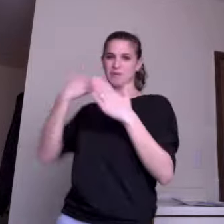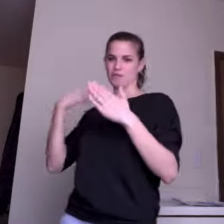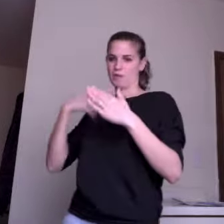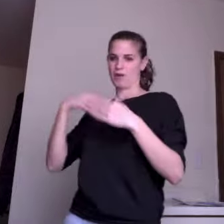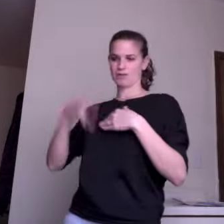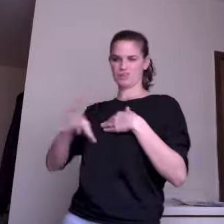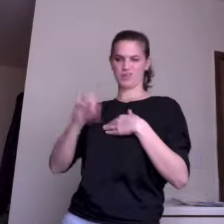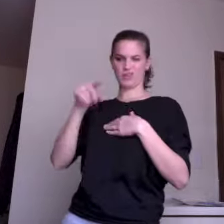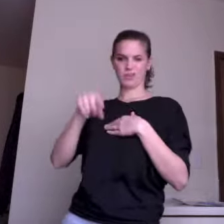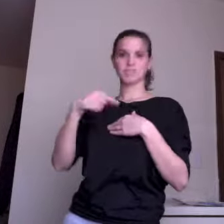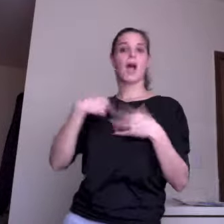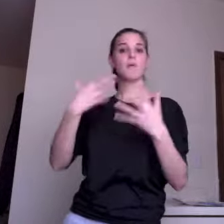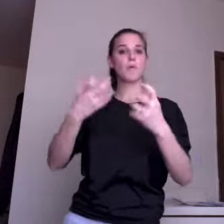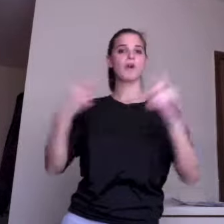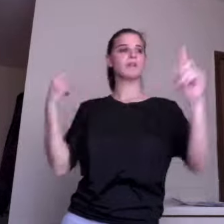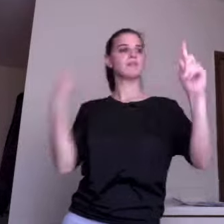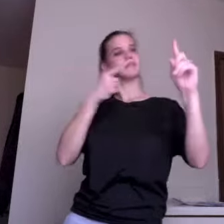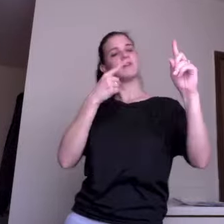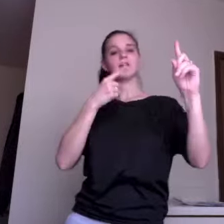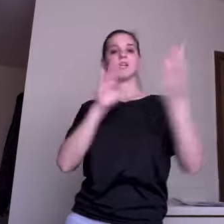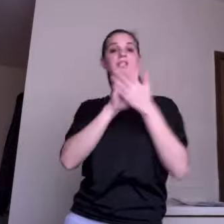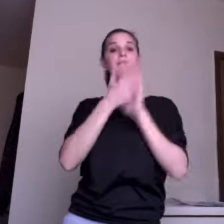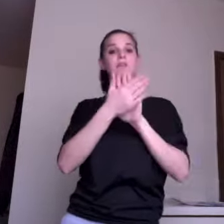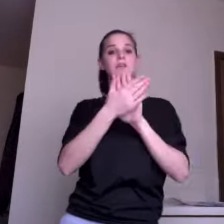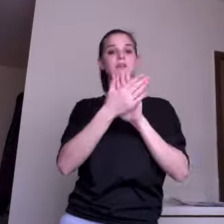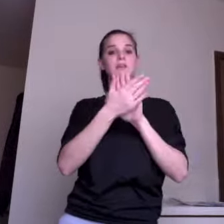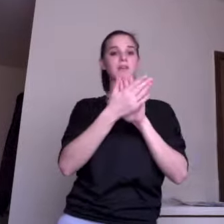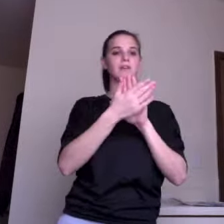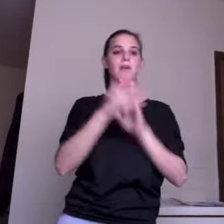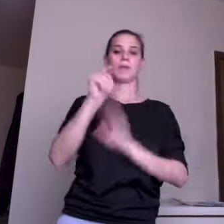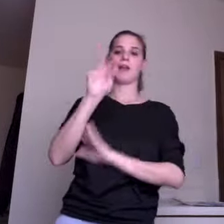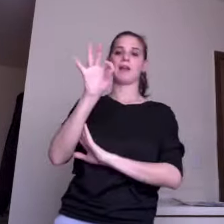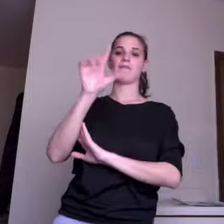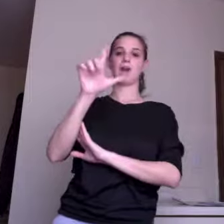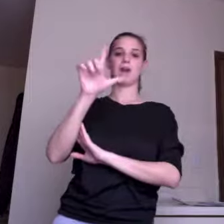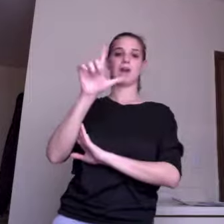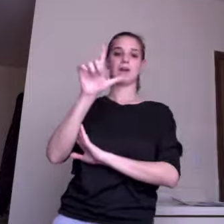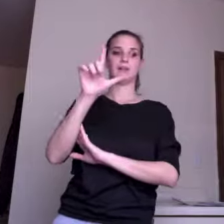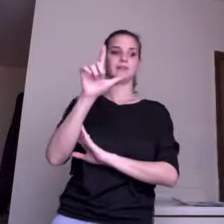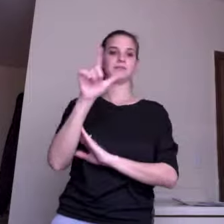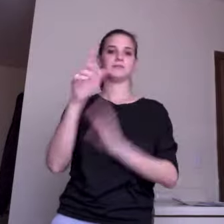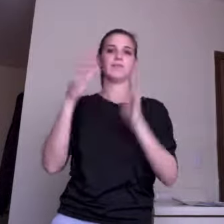I decided that I'd rather be an organic farmer instead. That would be...